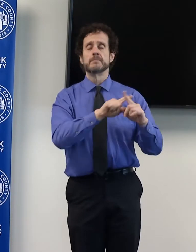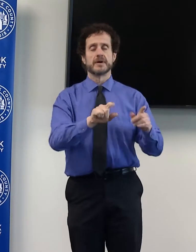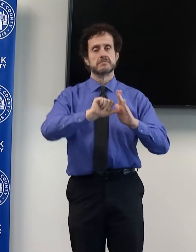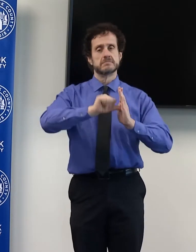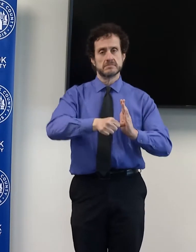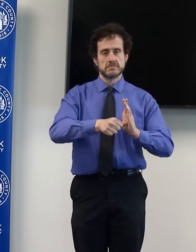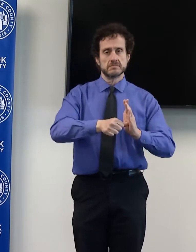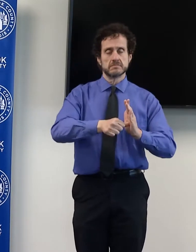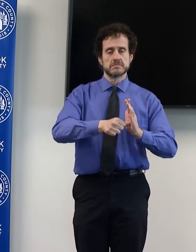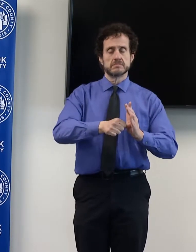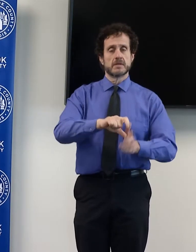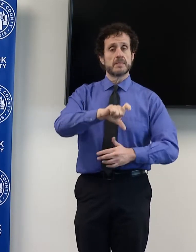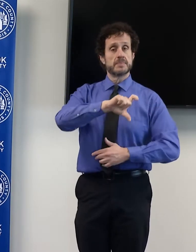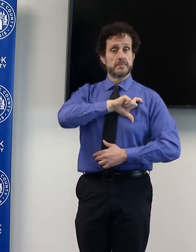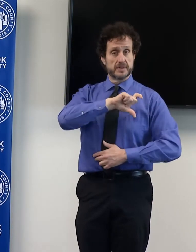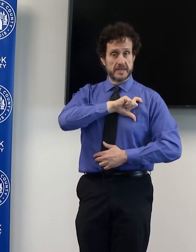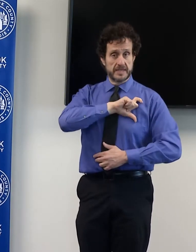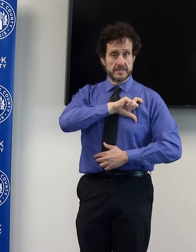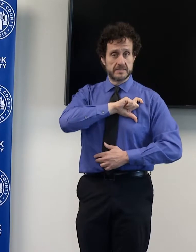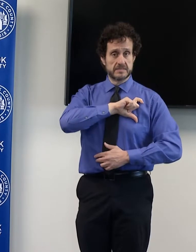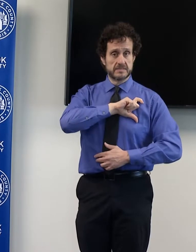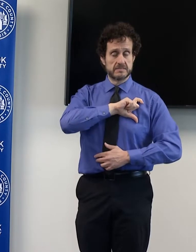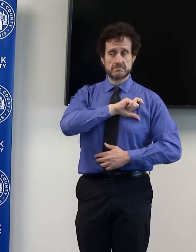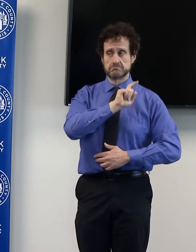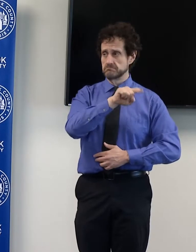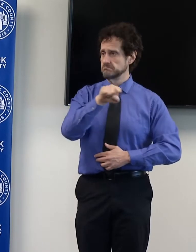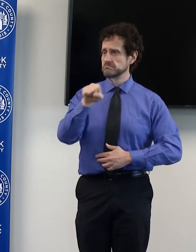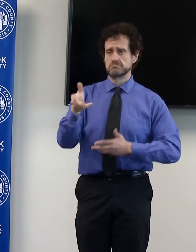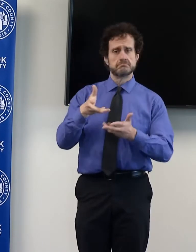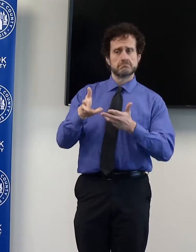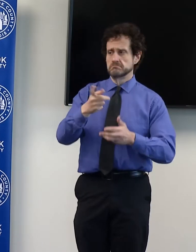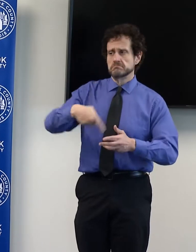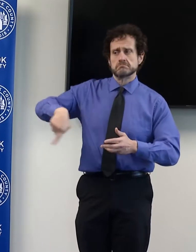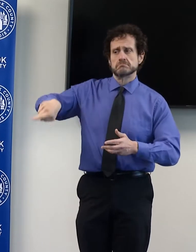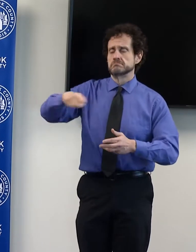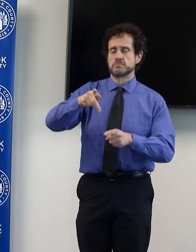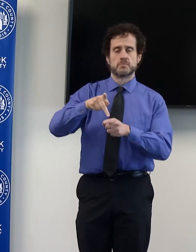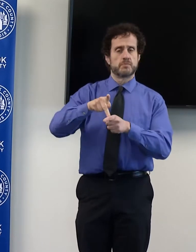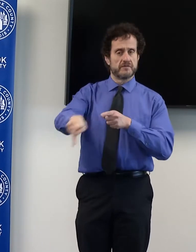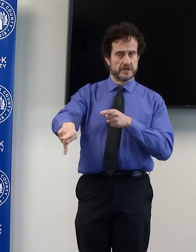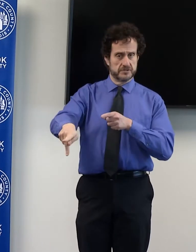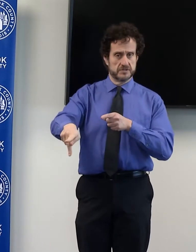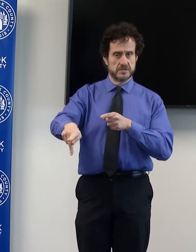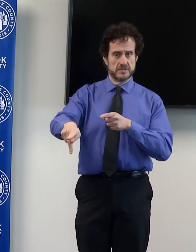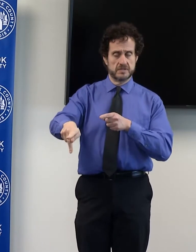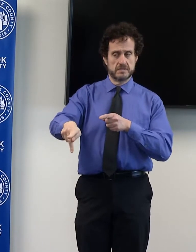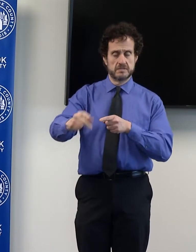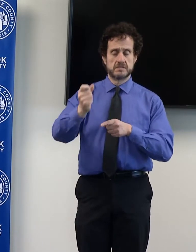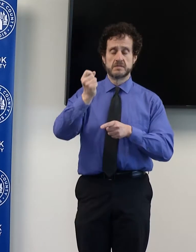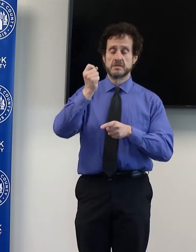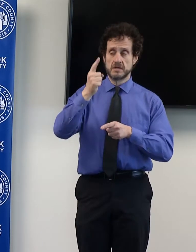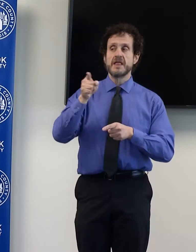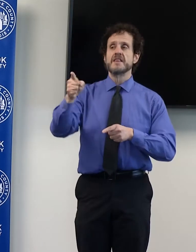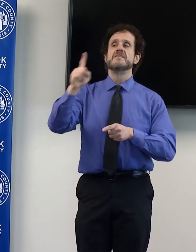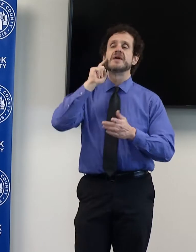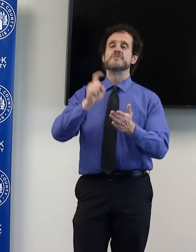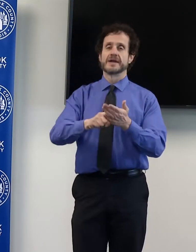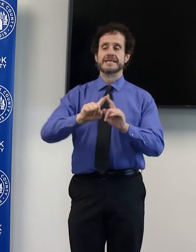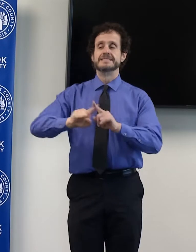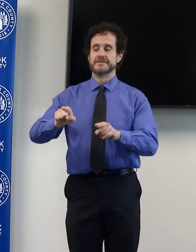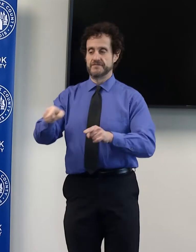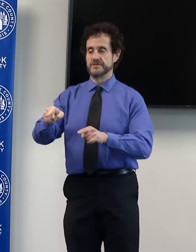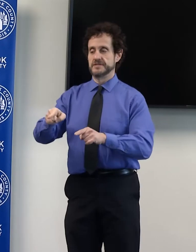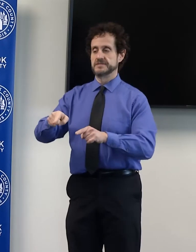enforcement officers that I've been interacting with have been nothing but professional, clearly distinguishing the difference between people who are